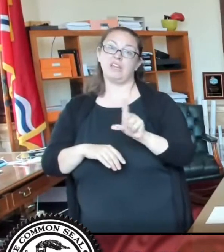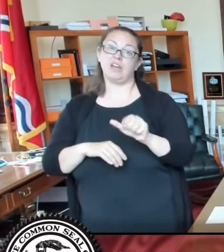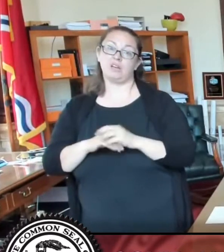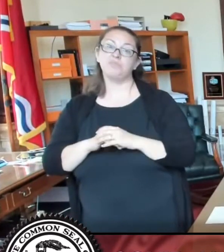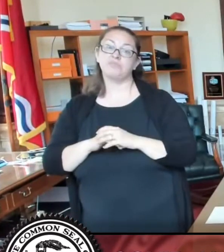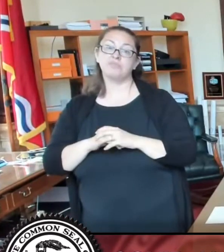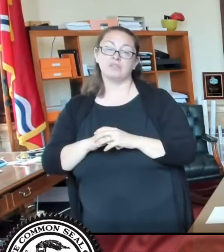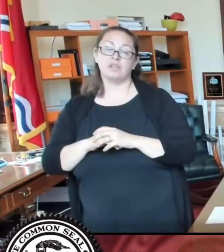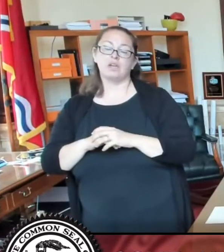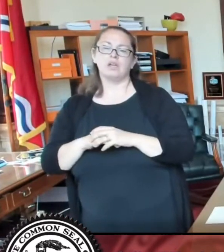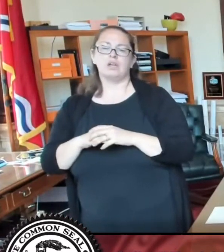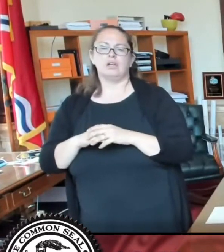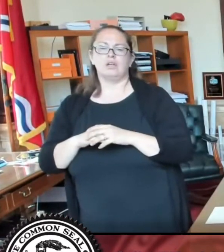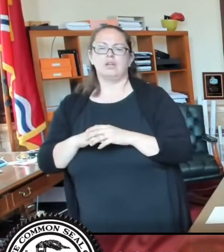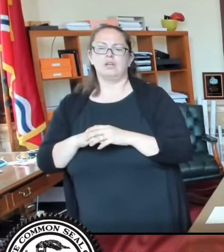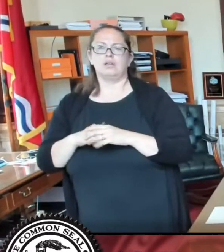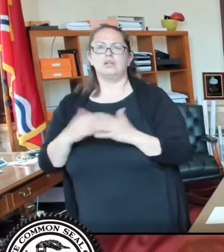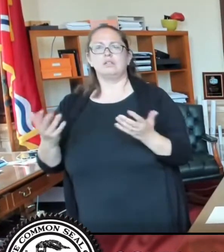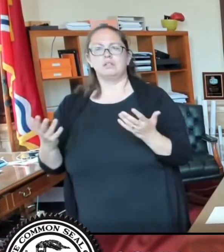If you